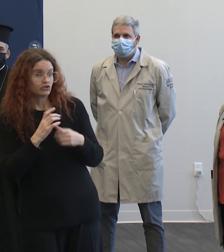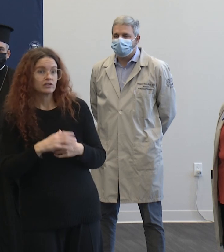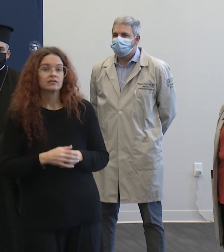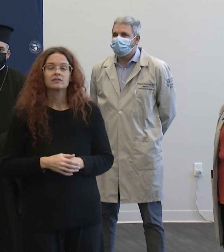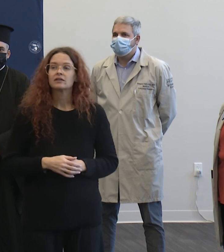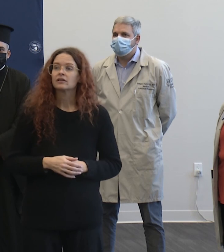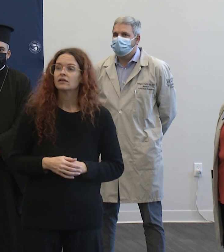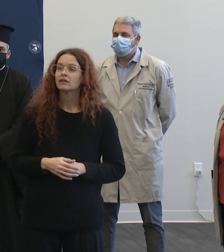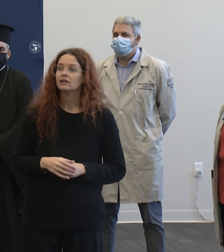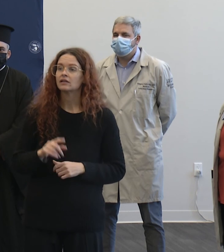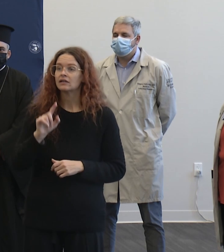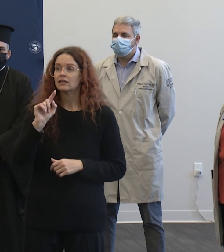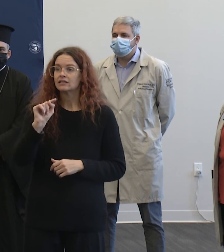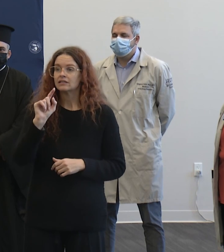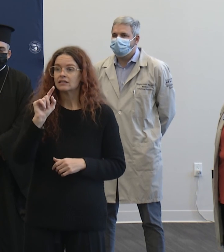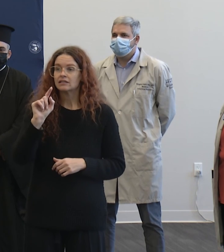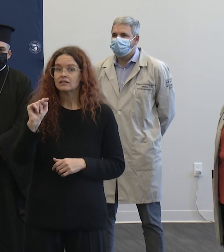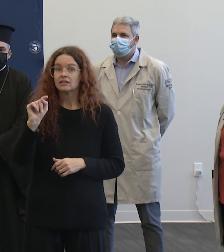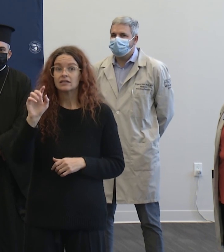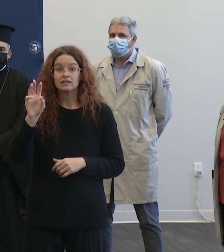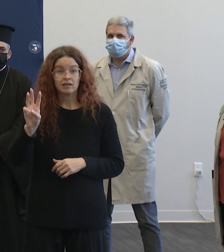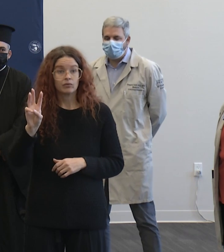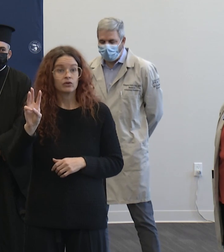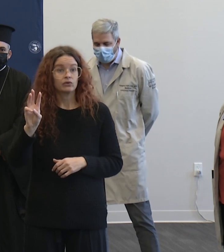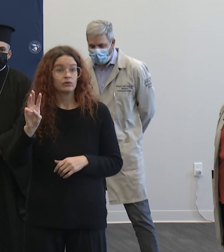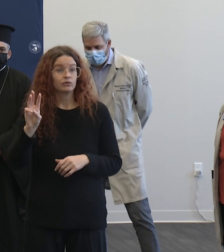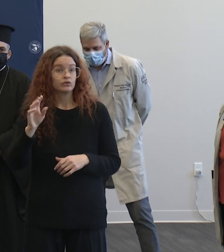All right, I know we have TTW on the line. Would you like to go?